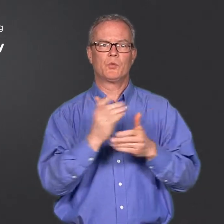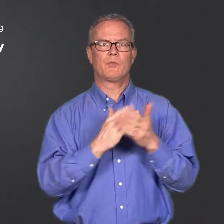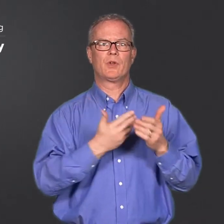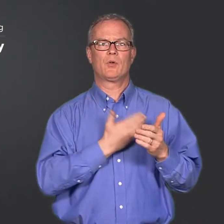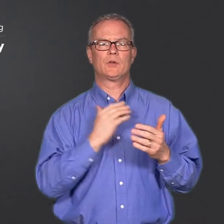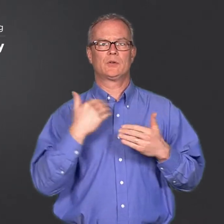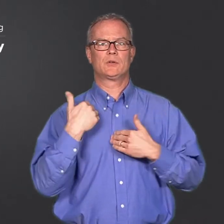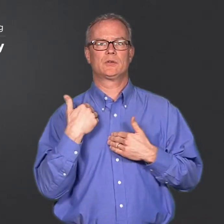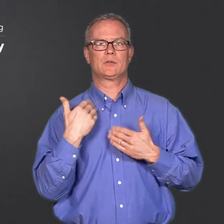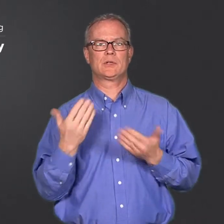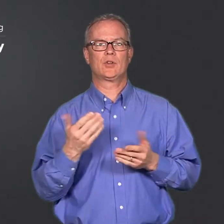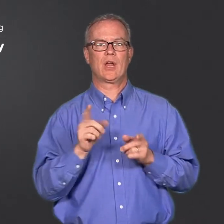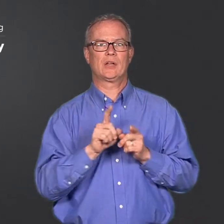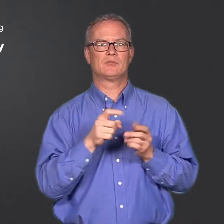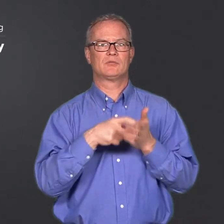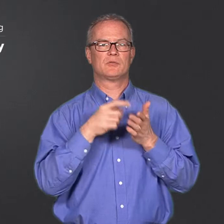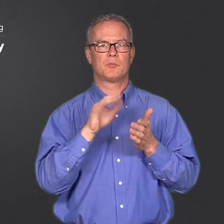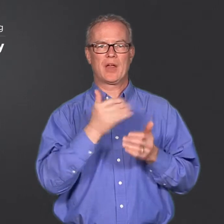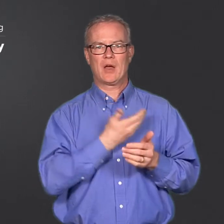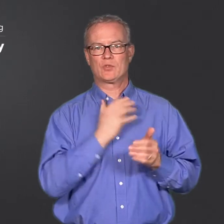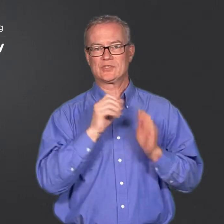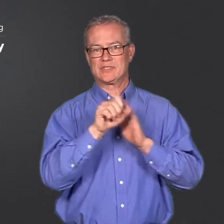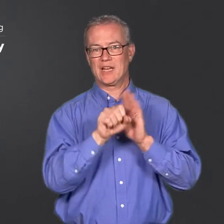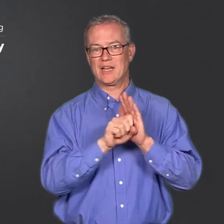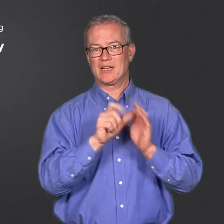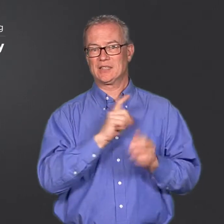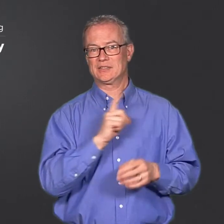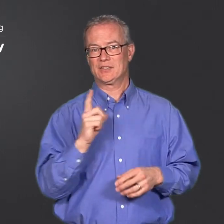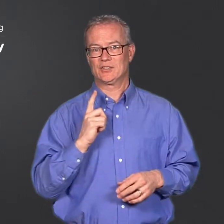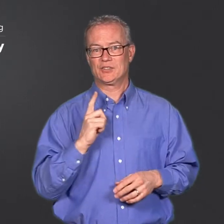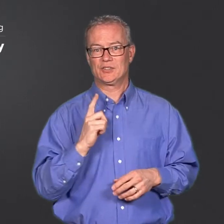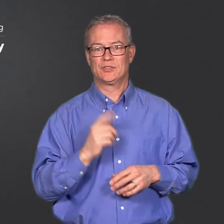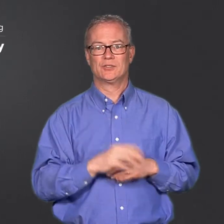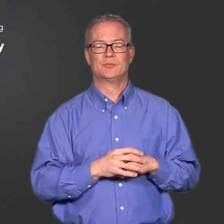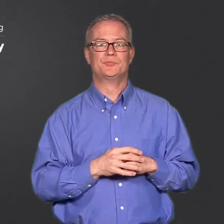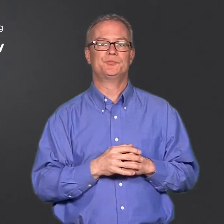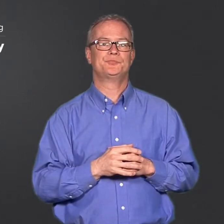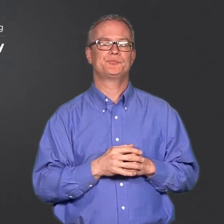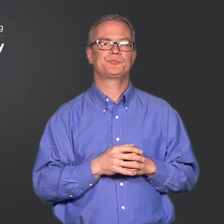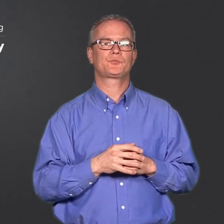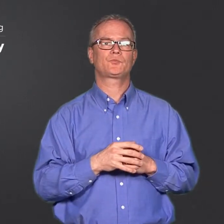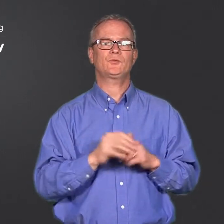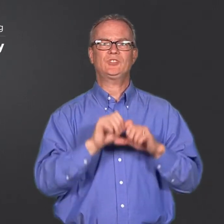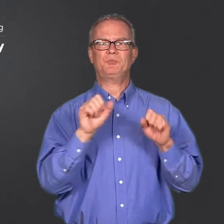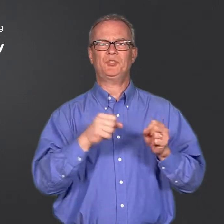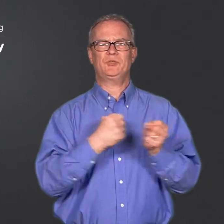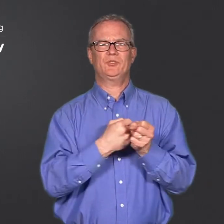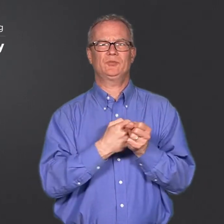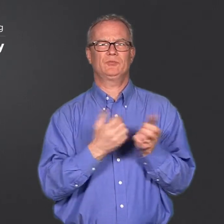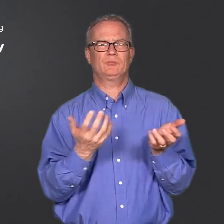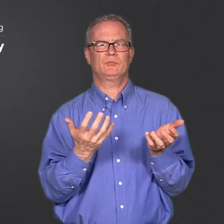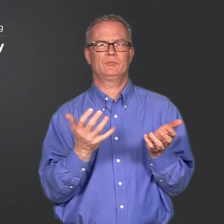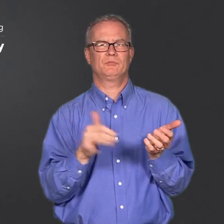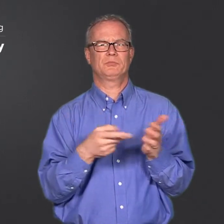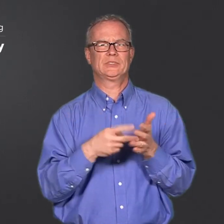advocacy work is a huge part of our responsibility here, as mandated by the state legislature.